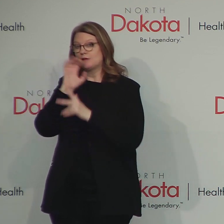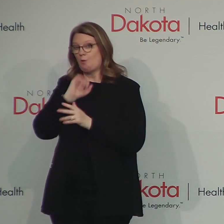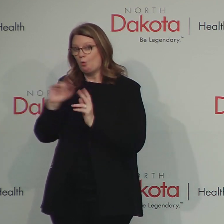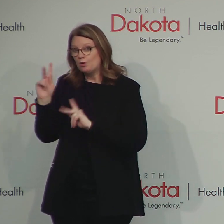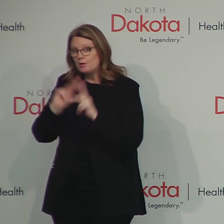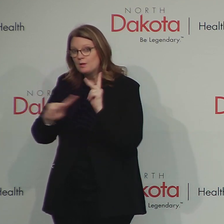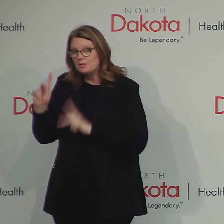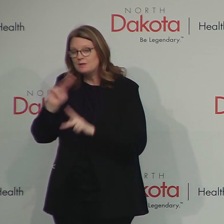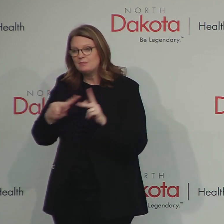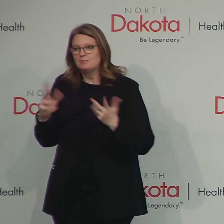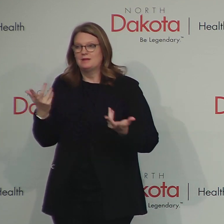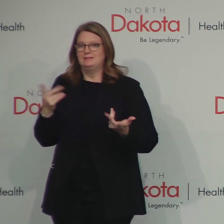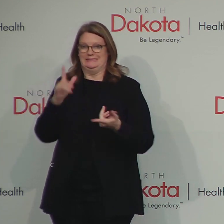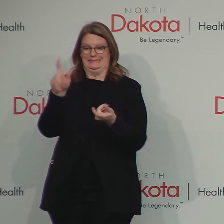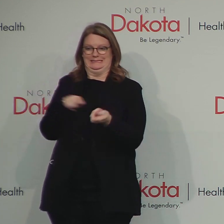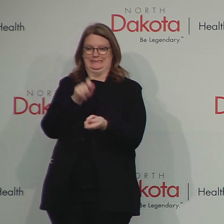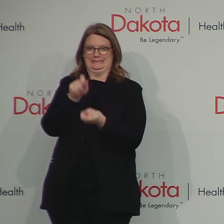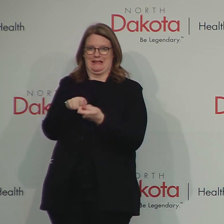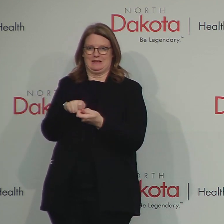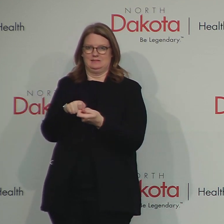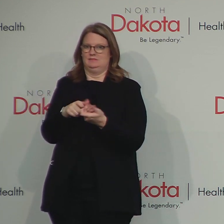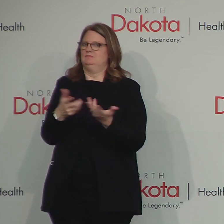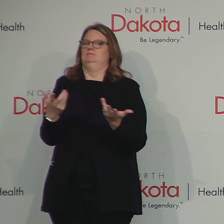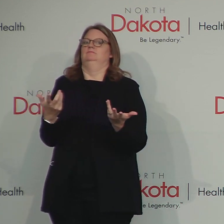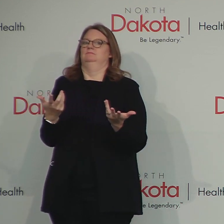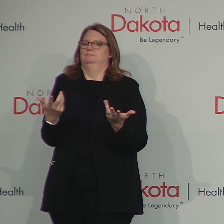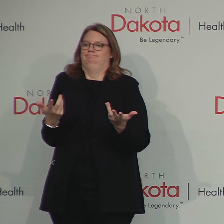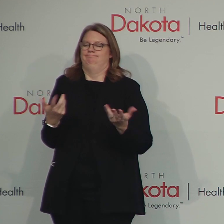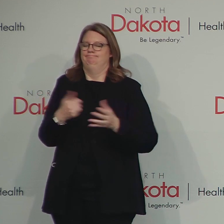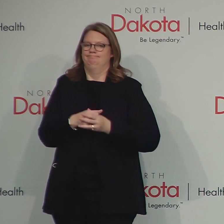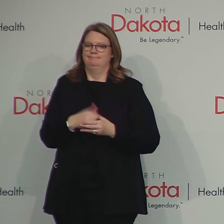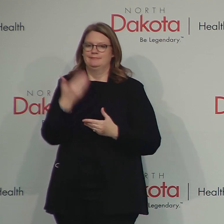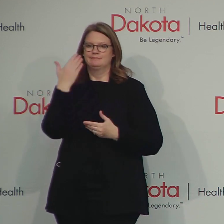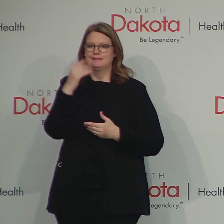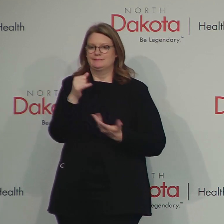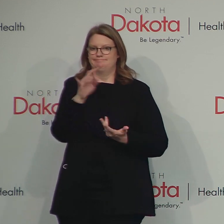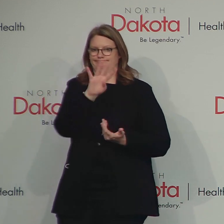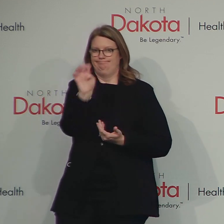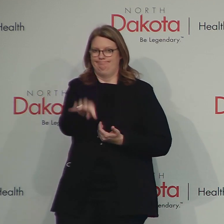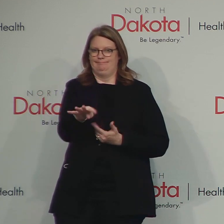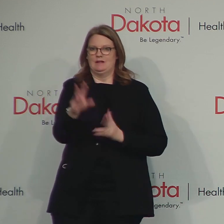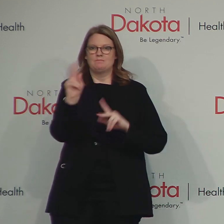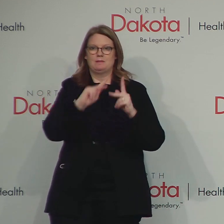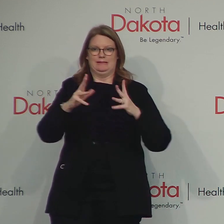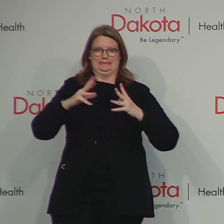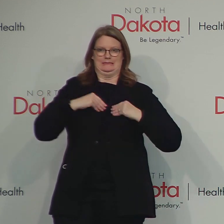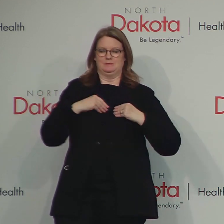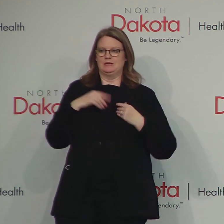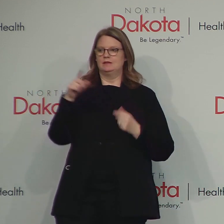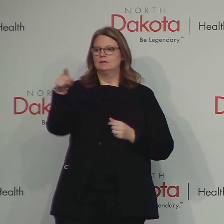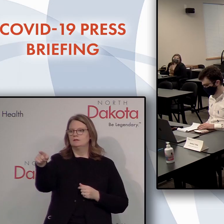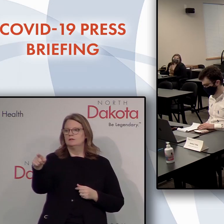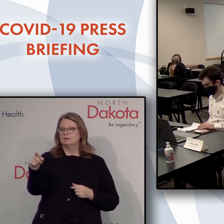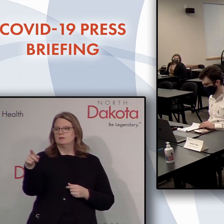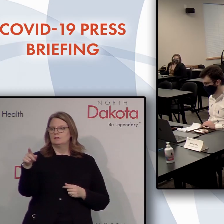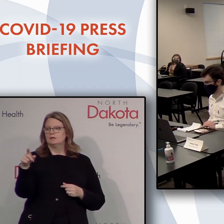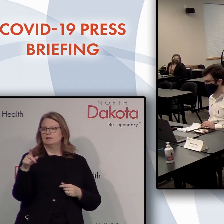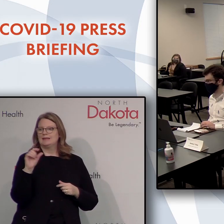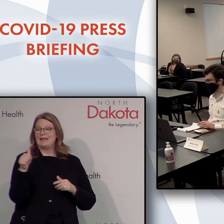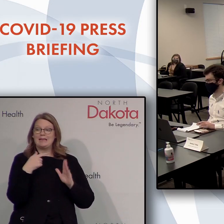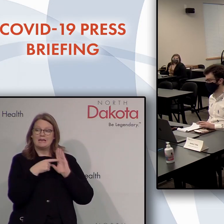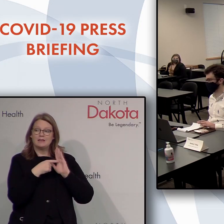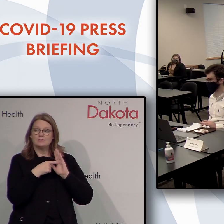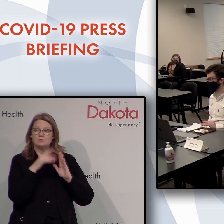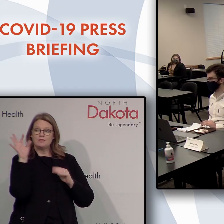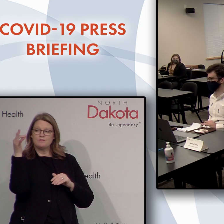it's just hard to give an exact timeline, not knowing how many people are going to accept the vaccine. Sam? Has there been any indication of